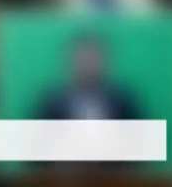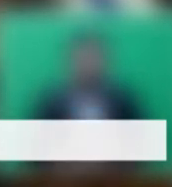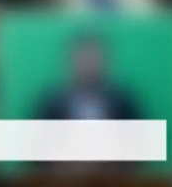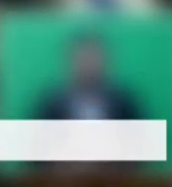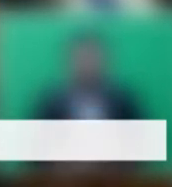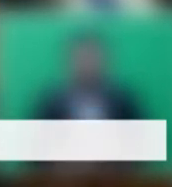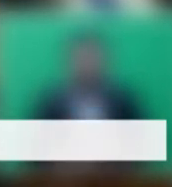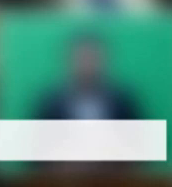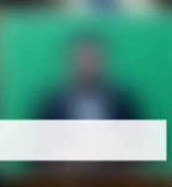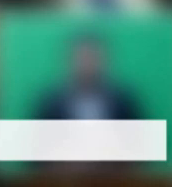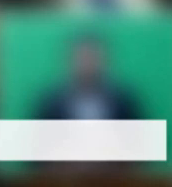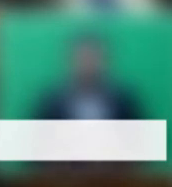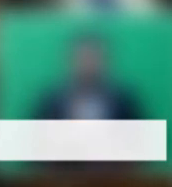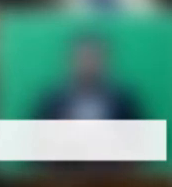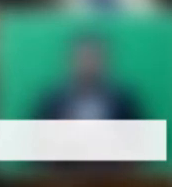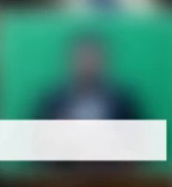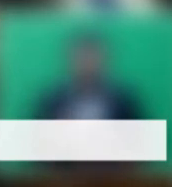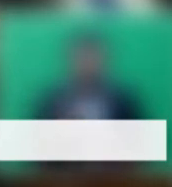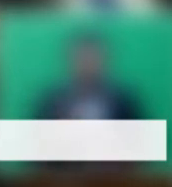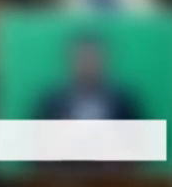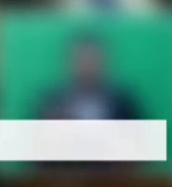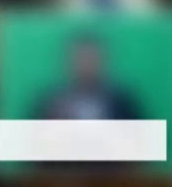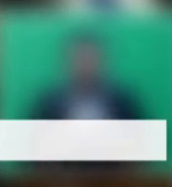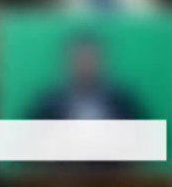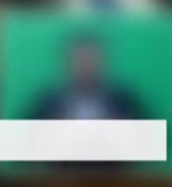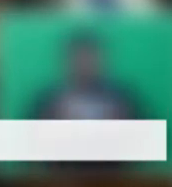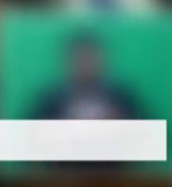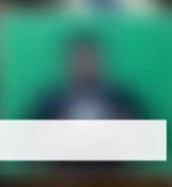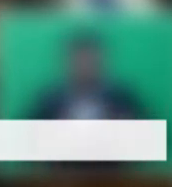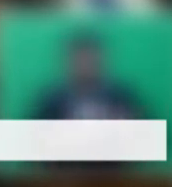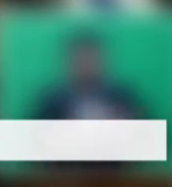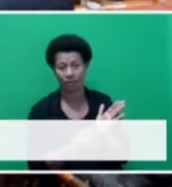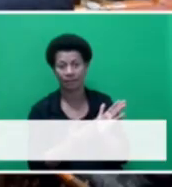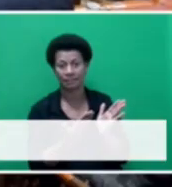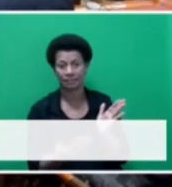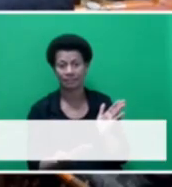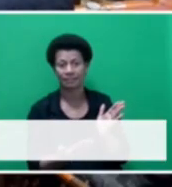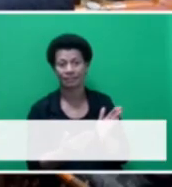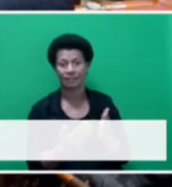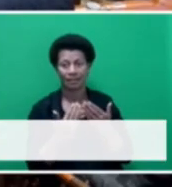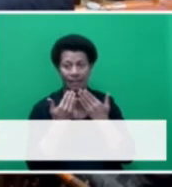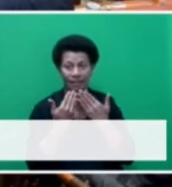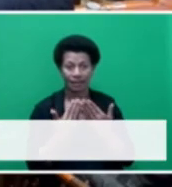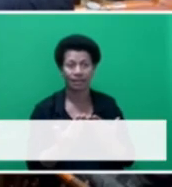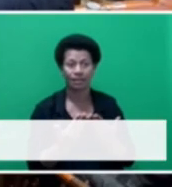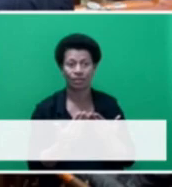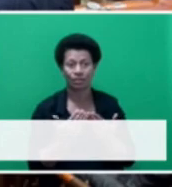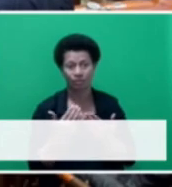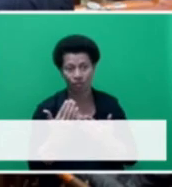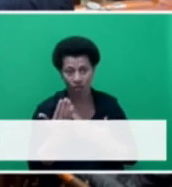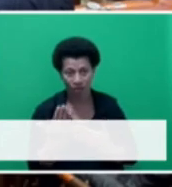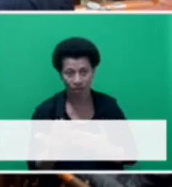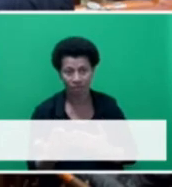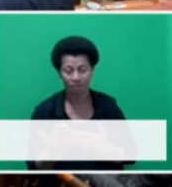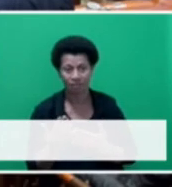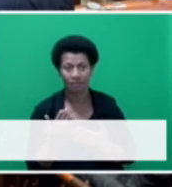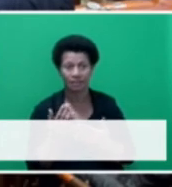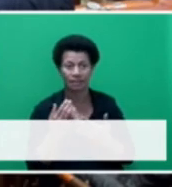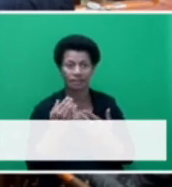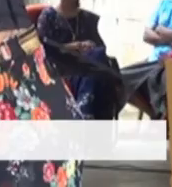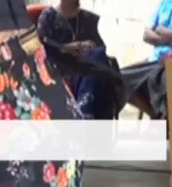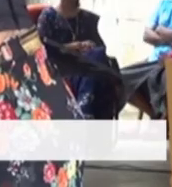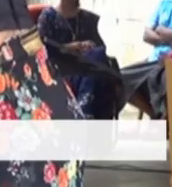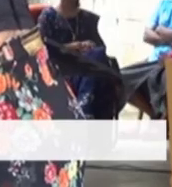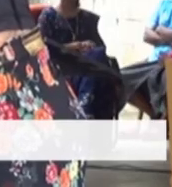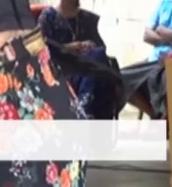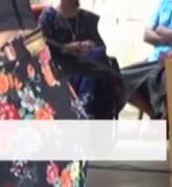and maintaining high standards of parliamentary behavior, the Prime Minister Wrangim Bainimarama has taken this action. Syed Qayyum says while